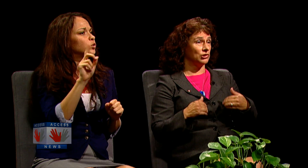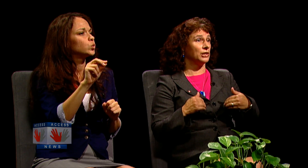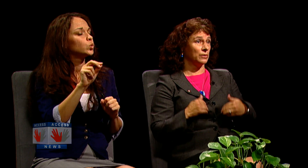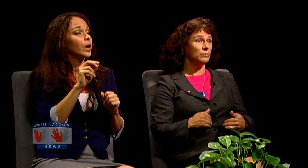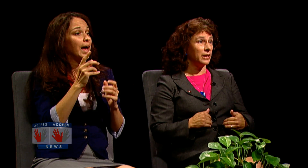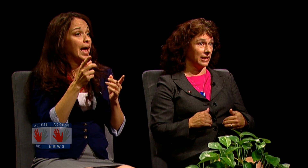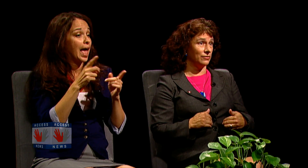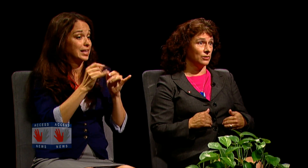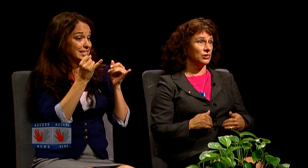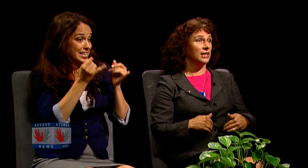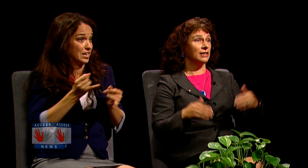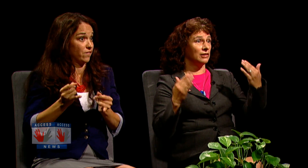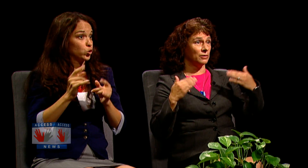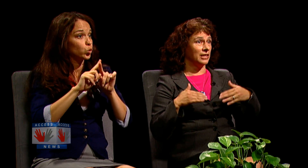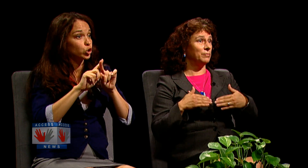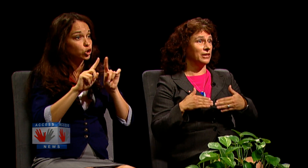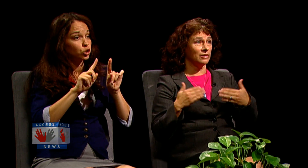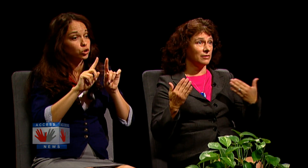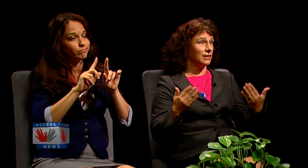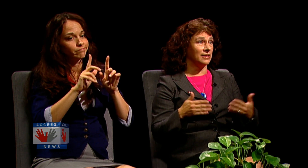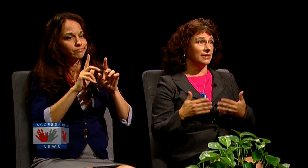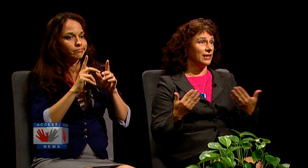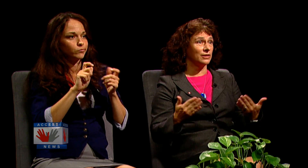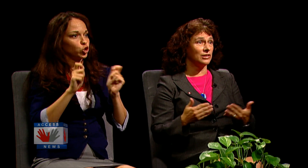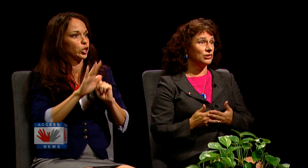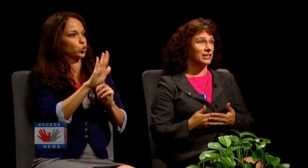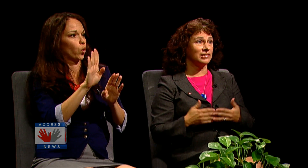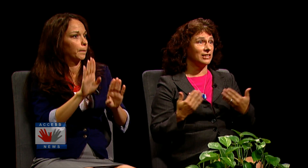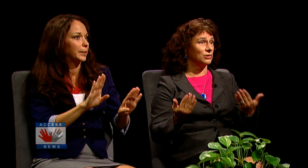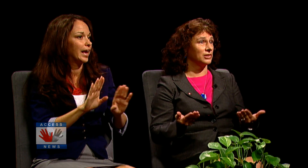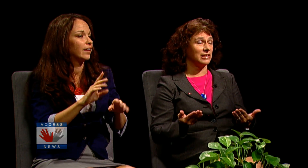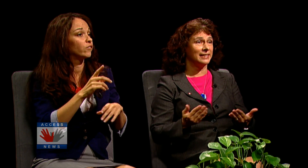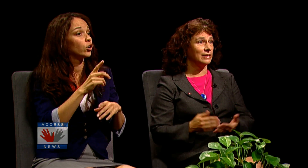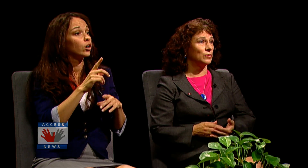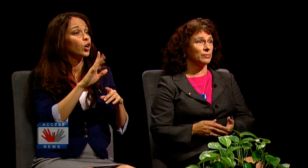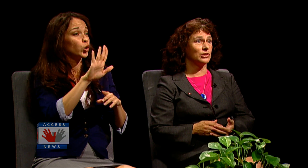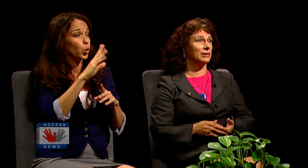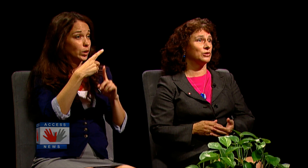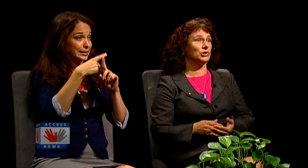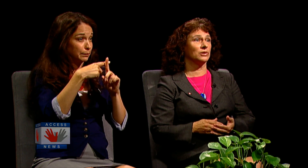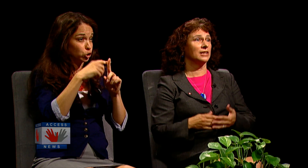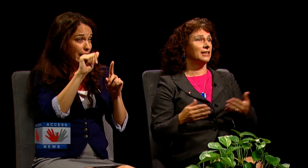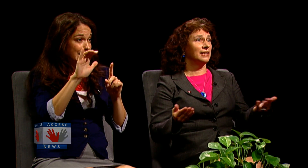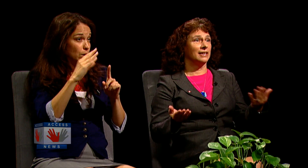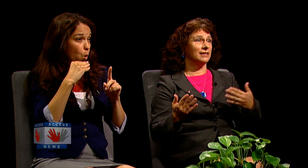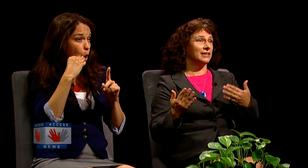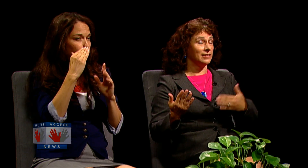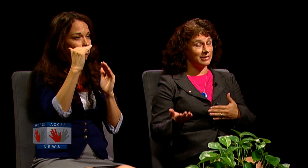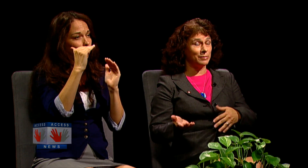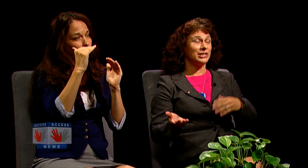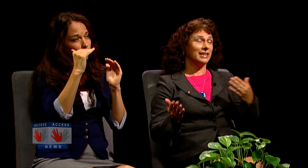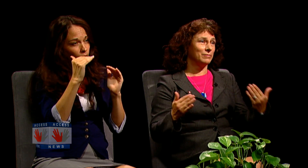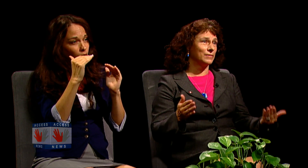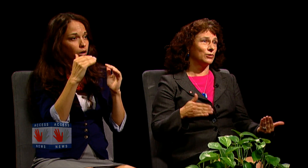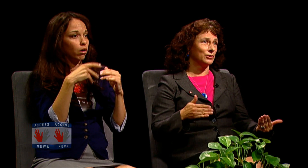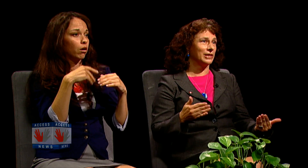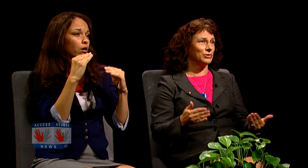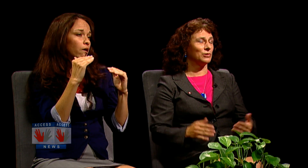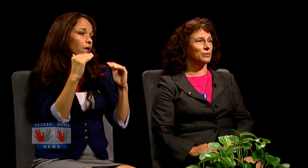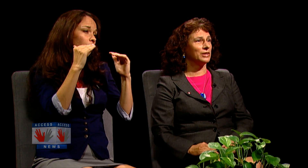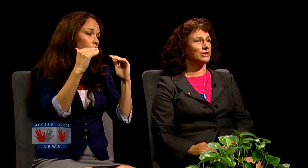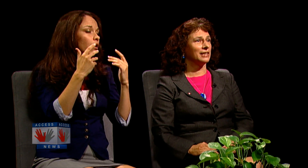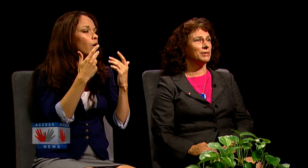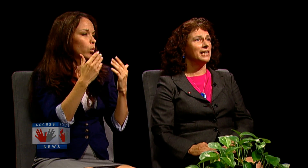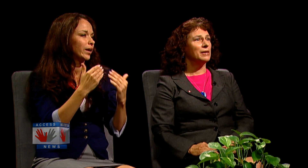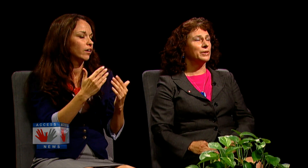individual, changing your own behaviors, keeping your air conditioning set to a slightly warmer temperature, in the summertime, cooler